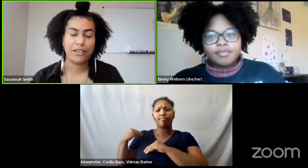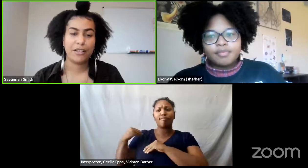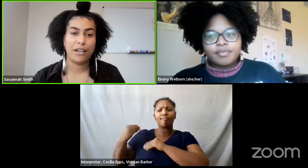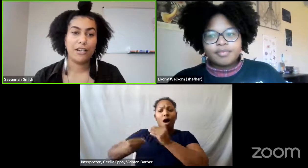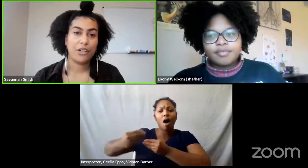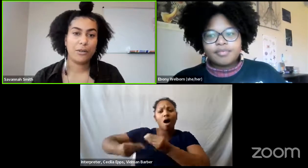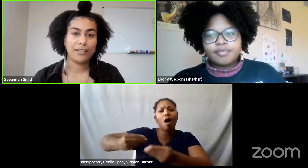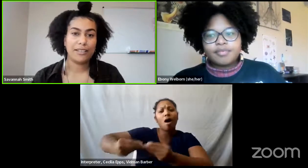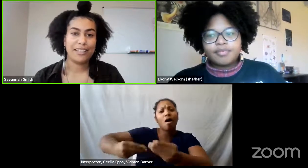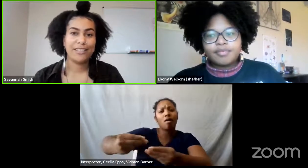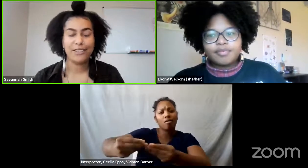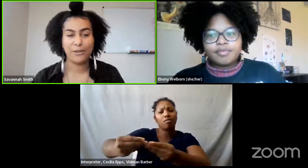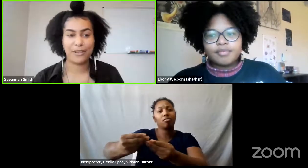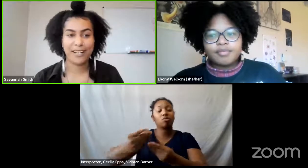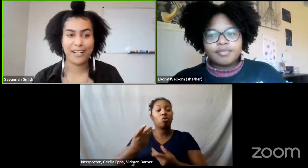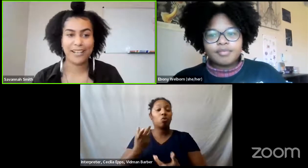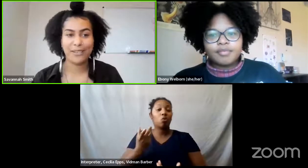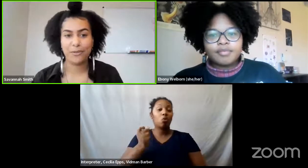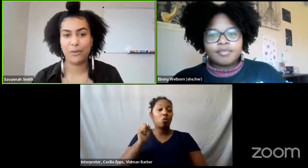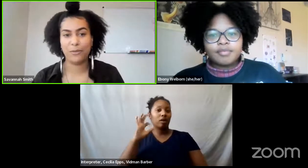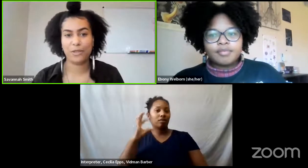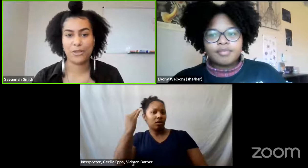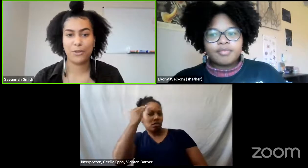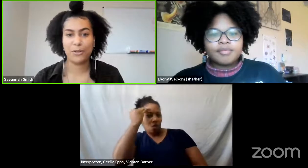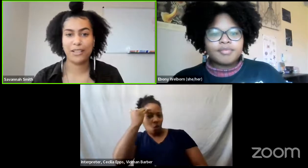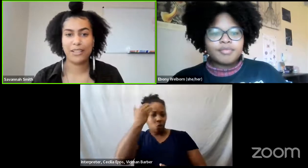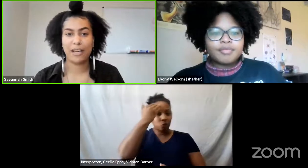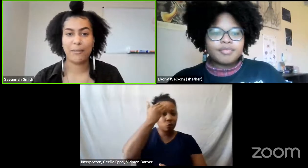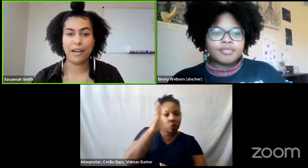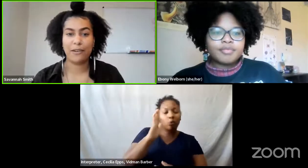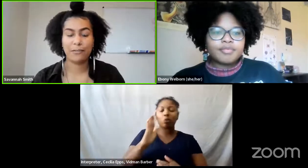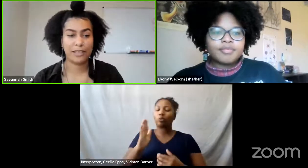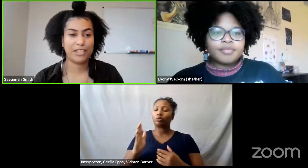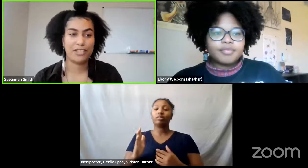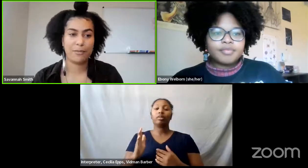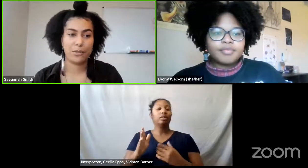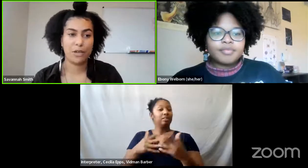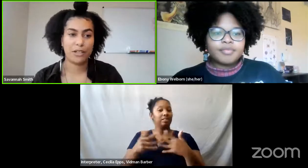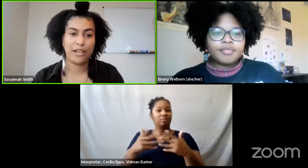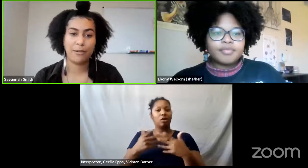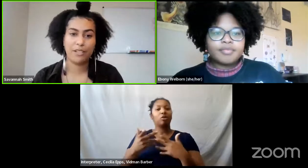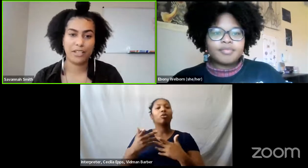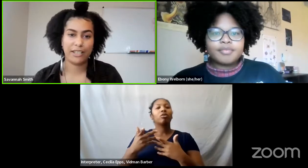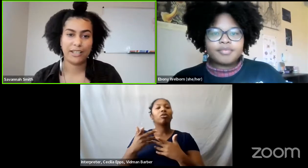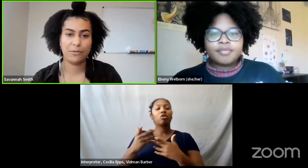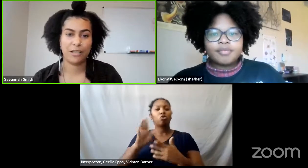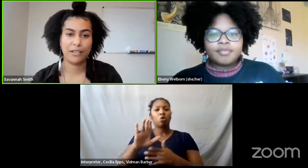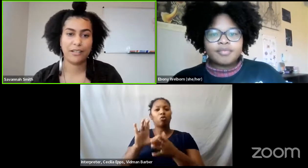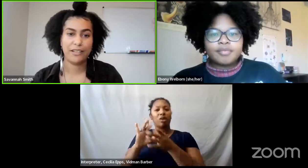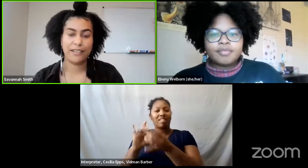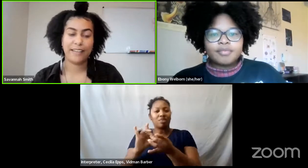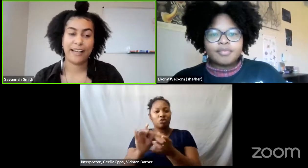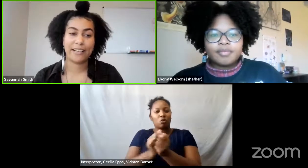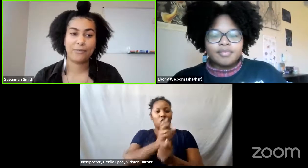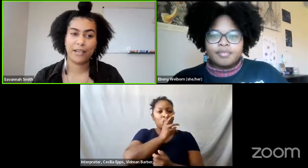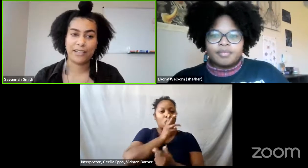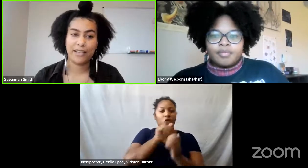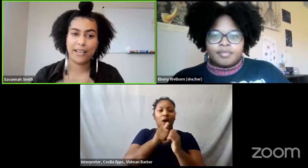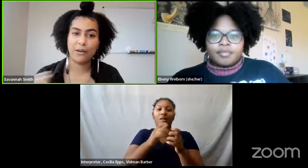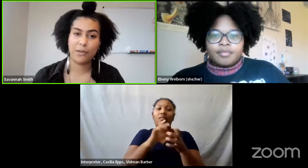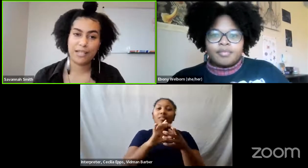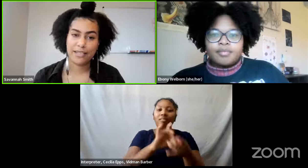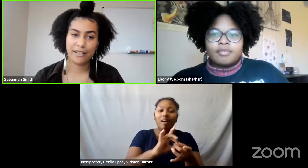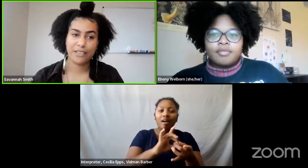either unknowingly or not, what we're told about relationship to water, how we should connect to water, that could